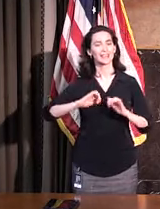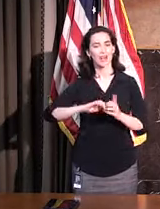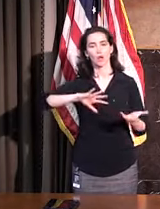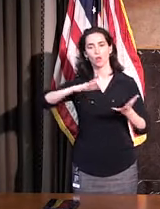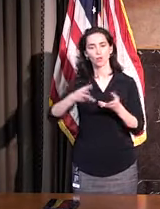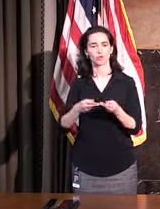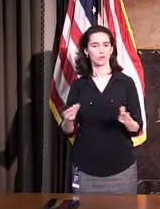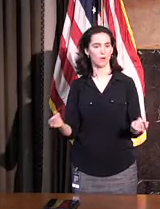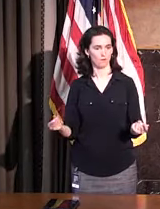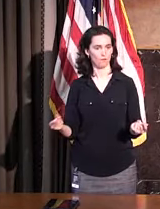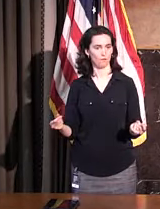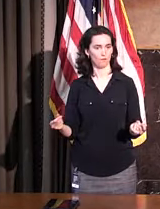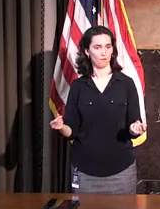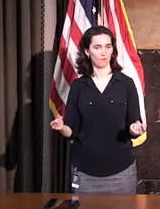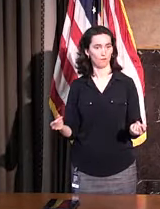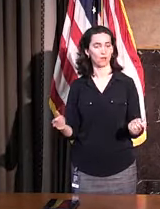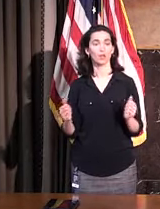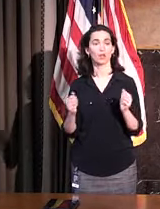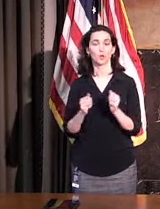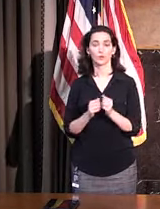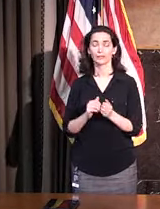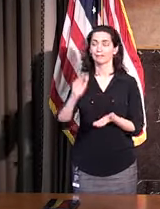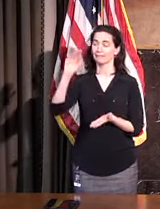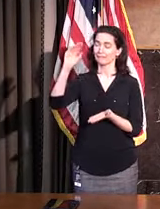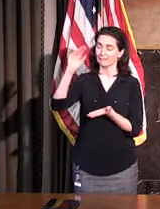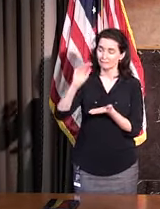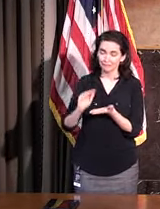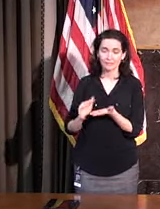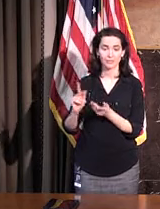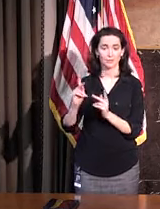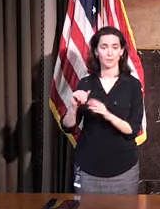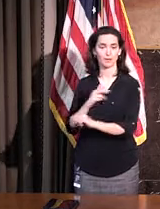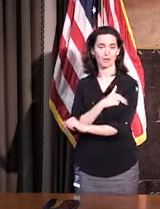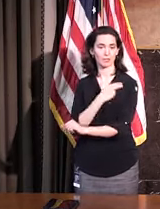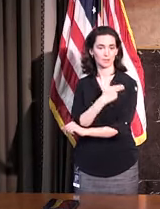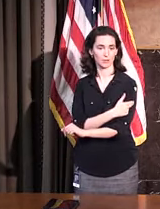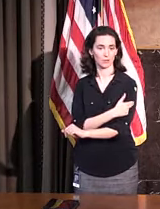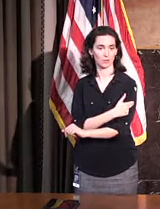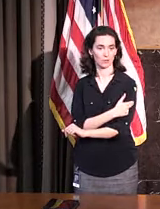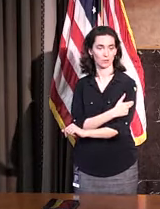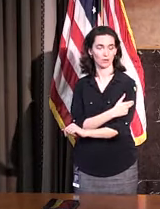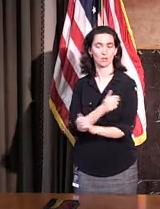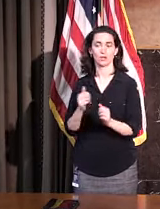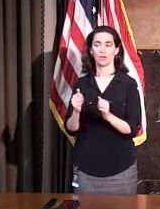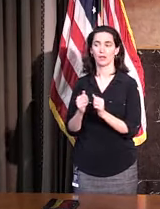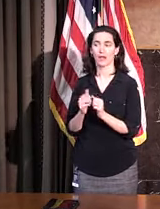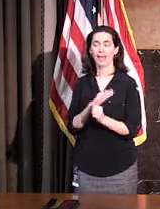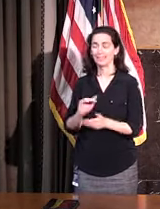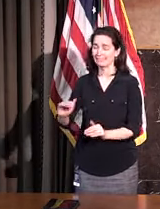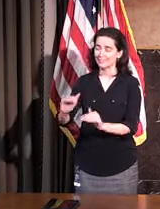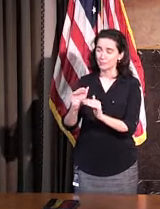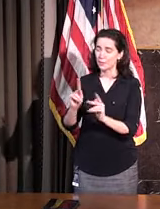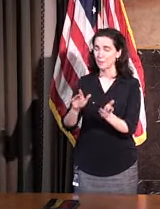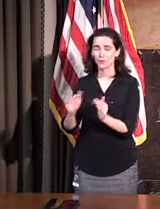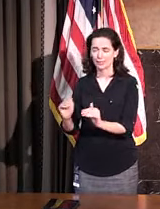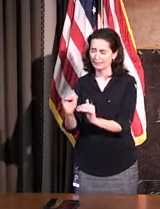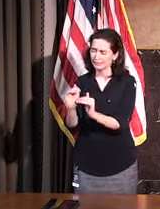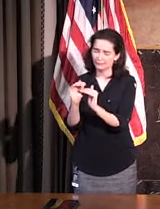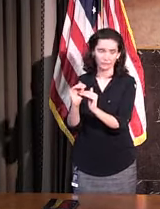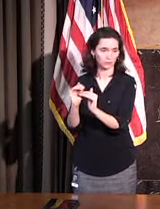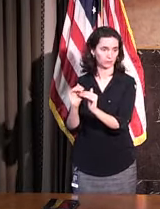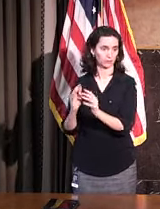how we get out of it with the least amount of people having to go to the hospital and the least amount of people who